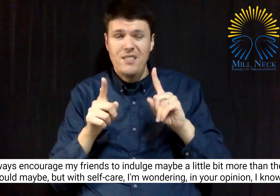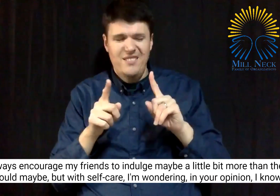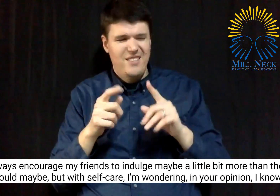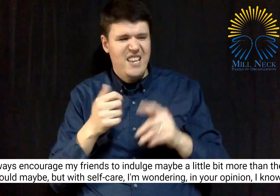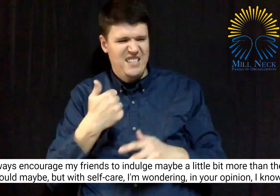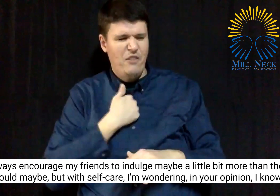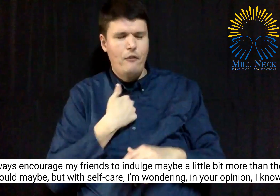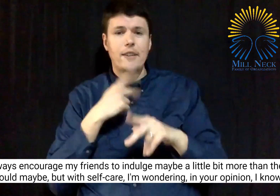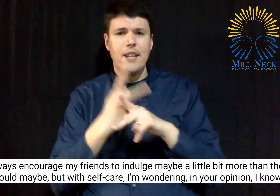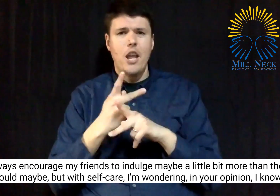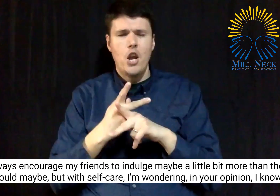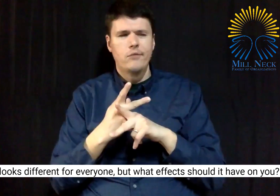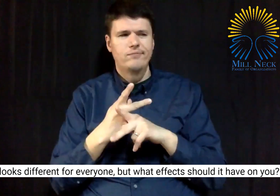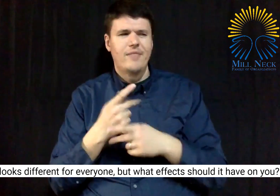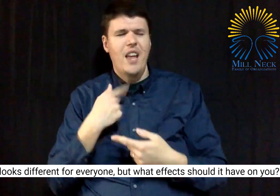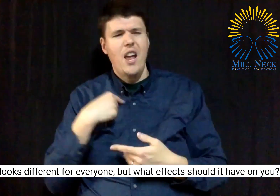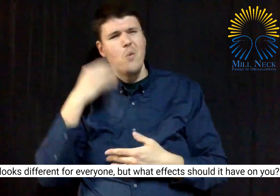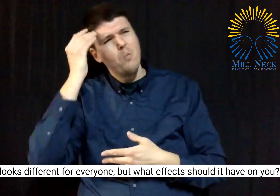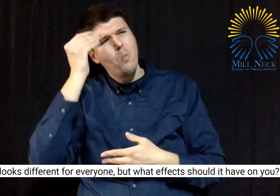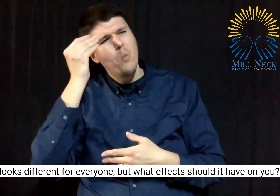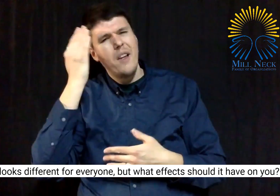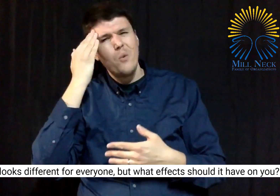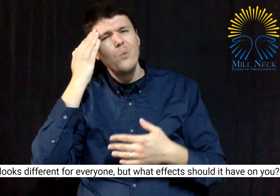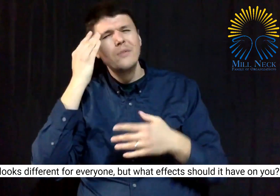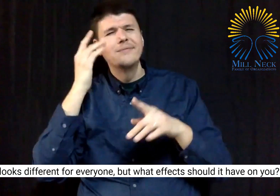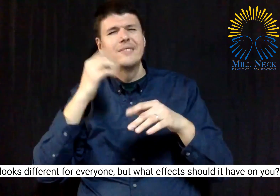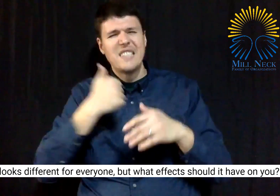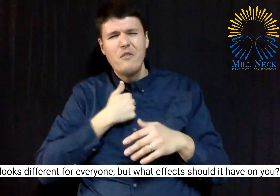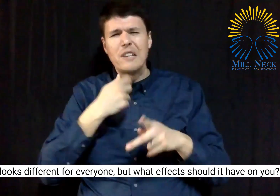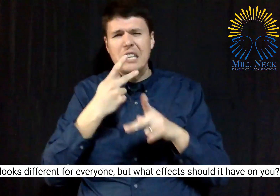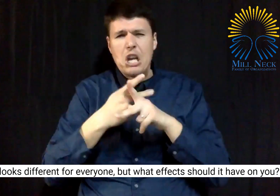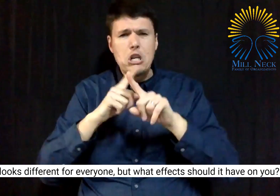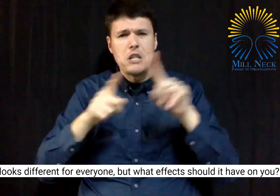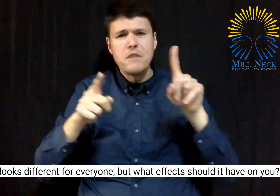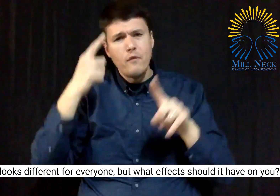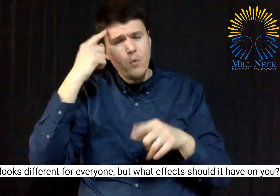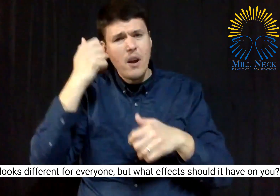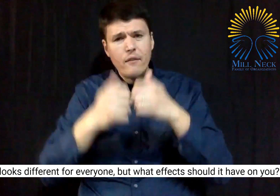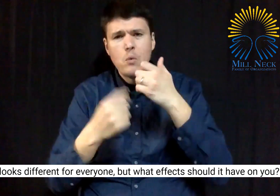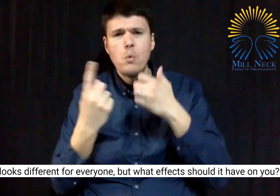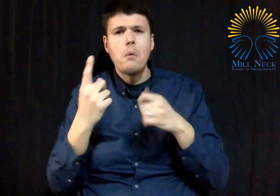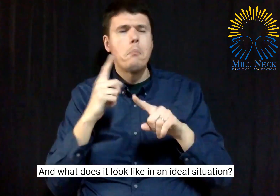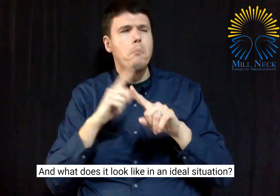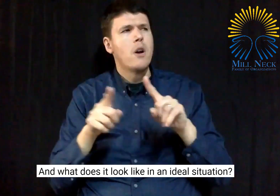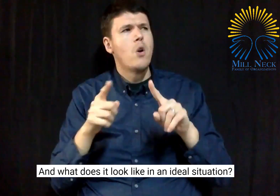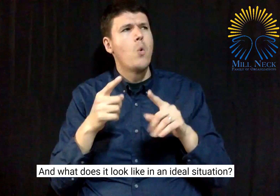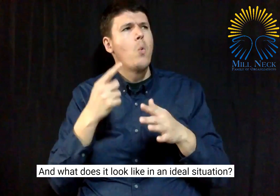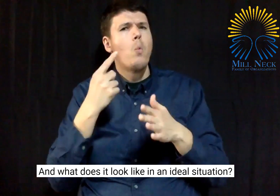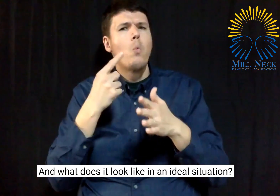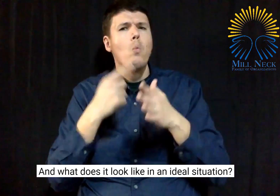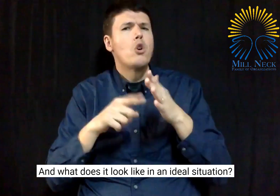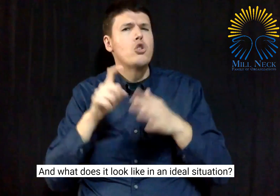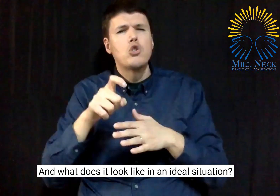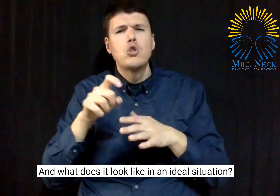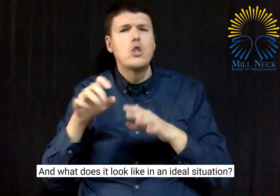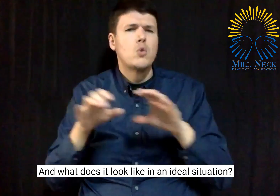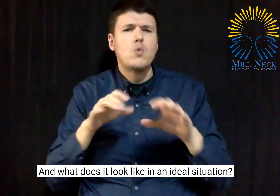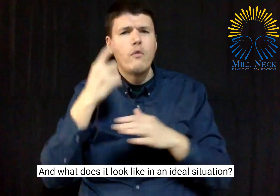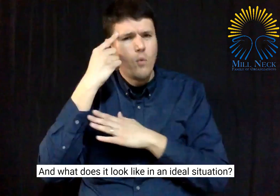wondering, in your opinion, I know it looks different for everyone, but what effect should it have on you, and what does it look like in